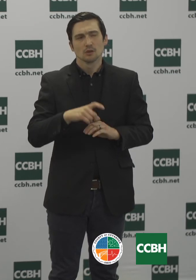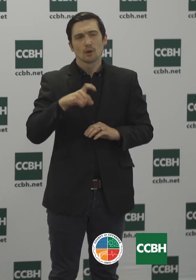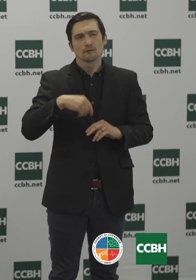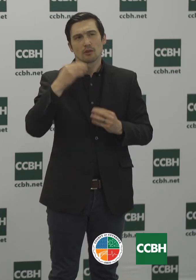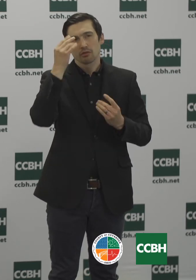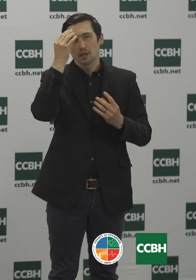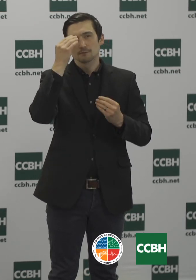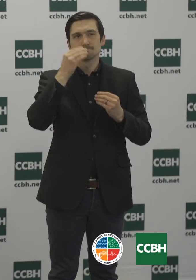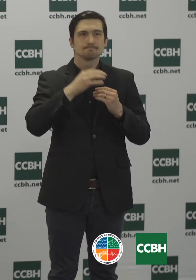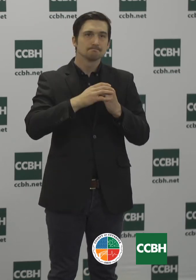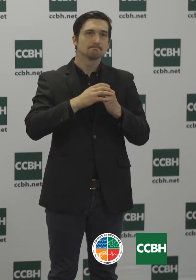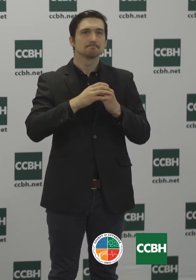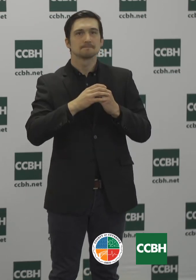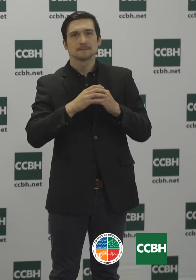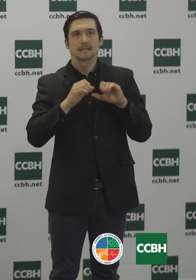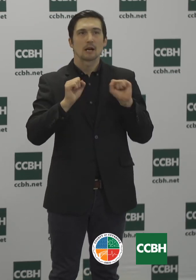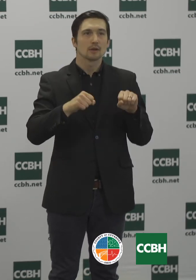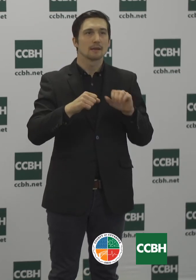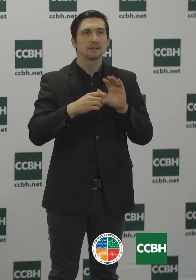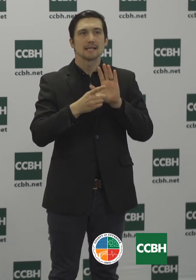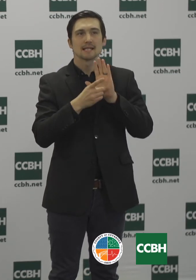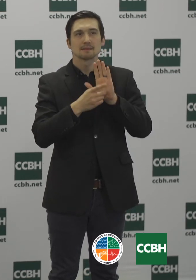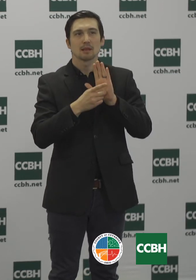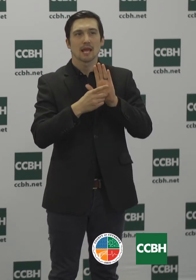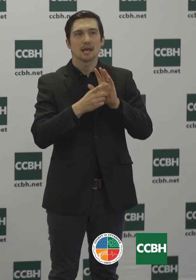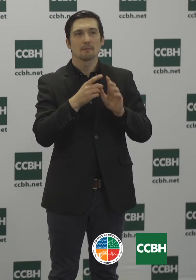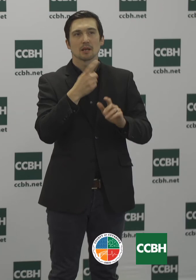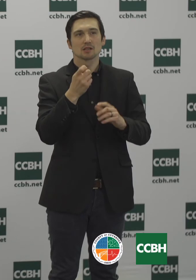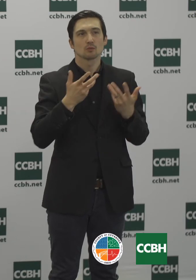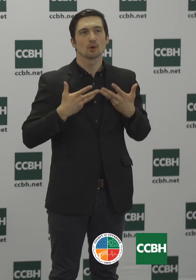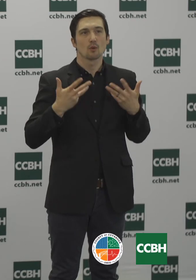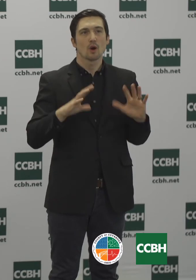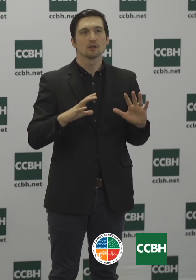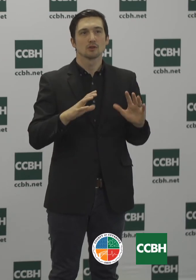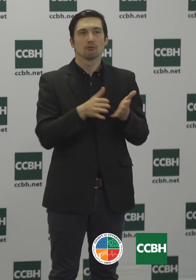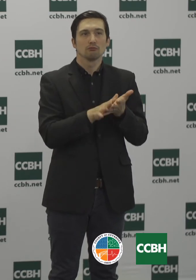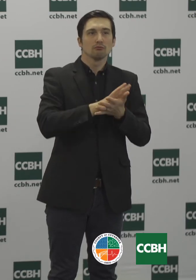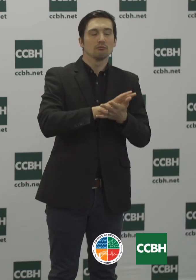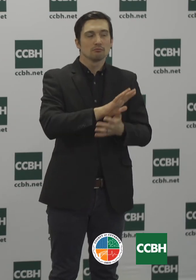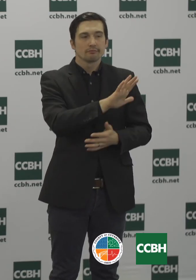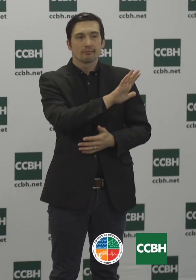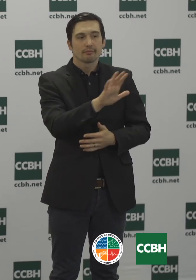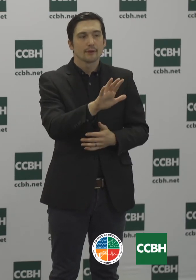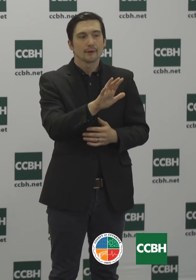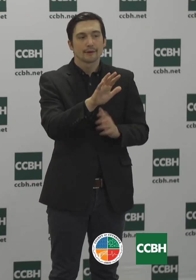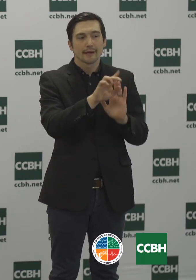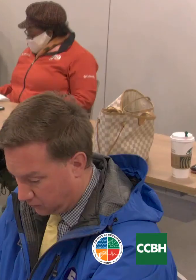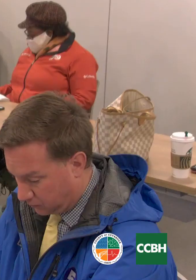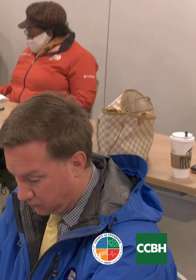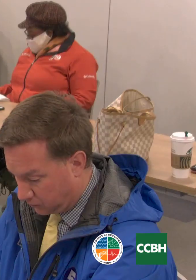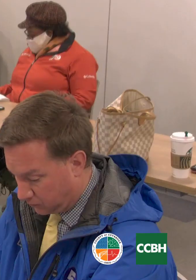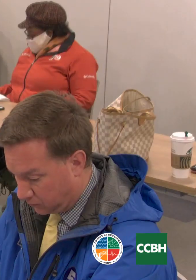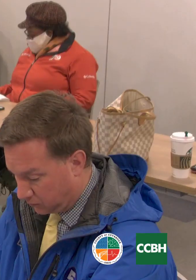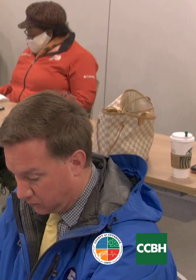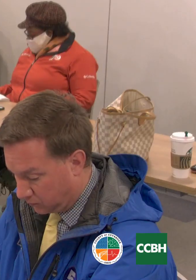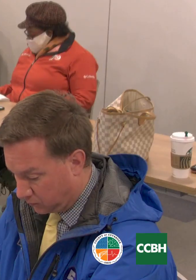that can be displayed in a way that is protective. So we'll get back to you on that question. I don't have a good answer for you right now.